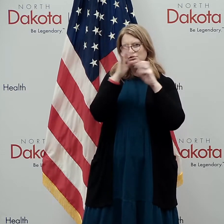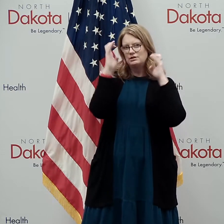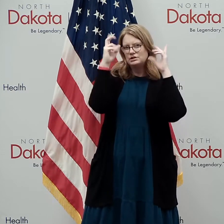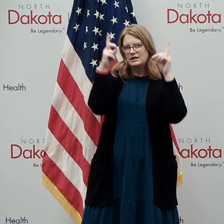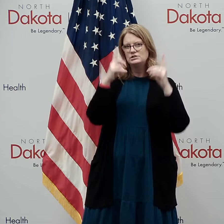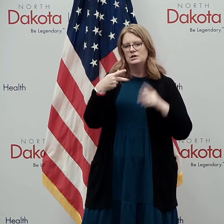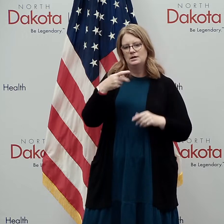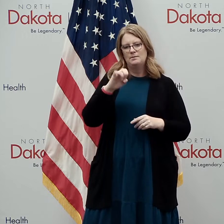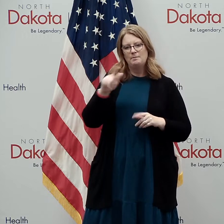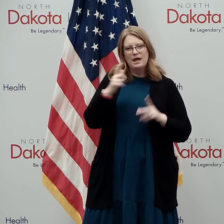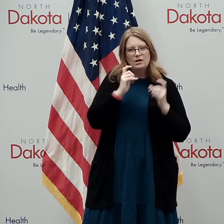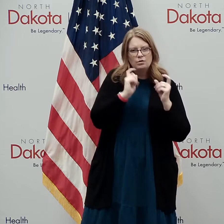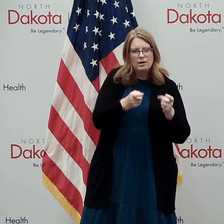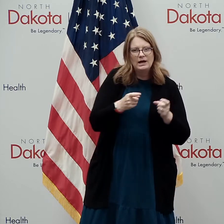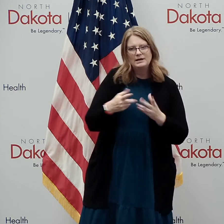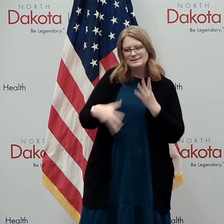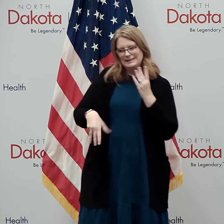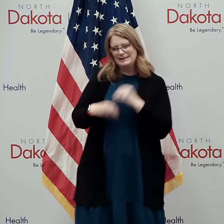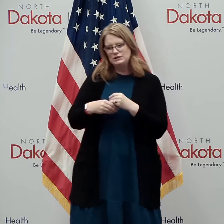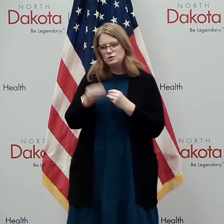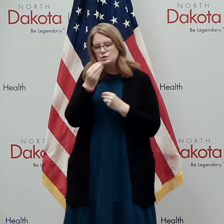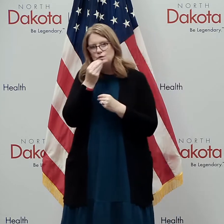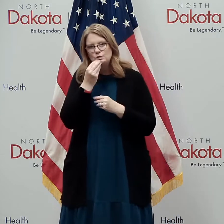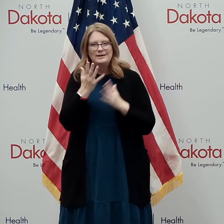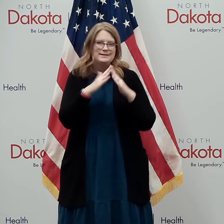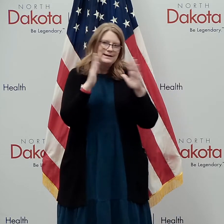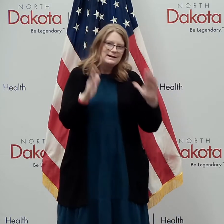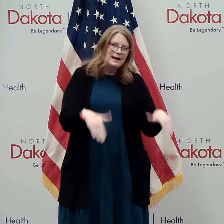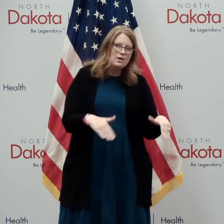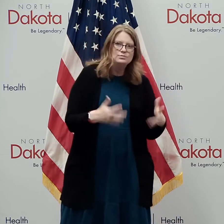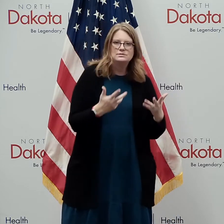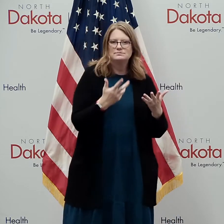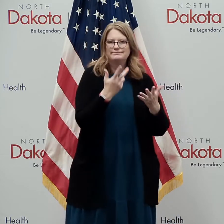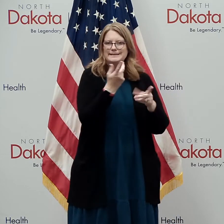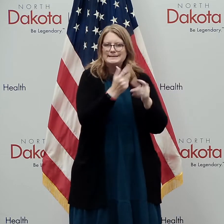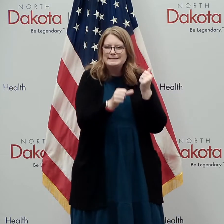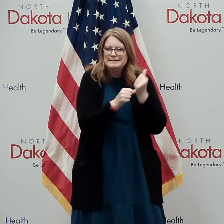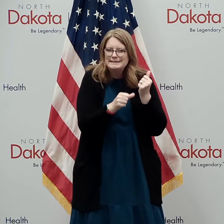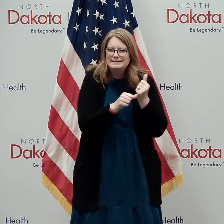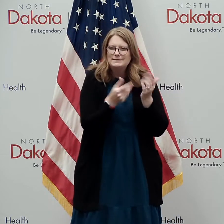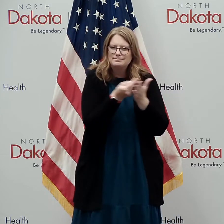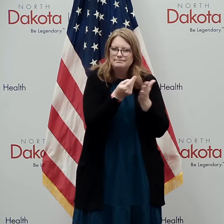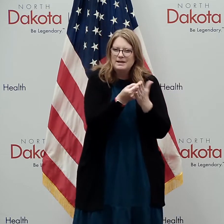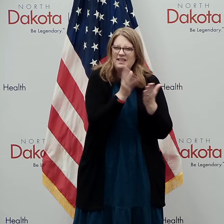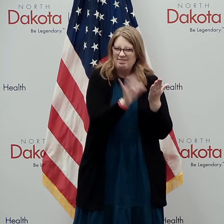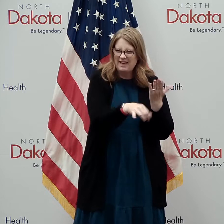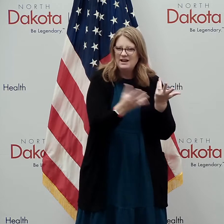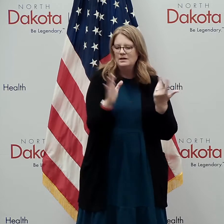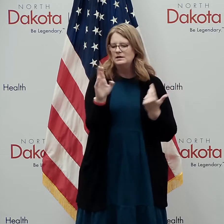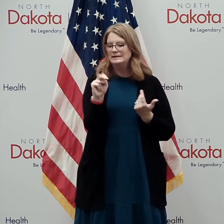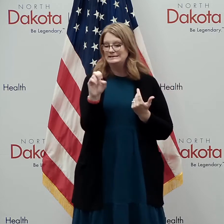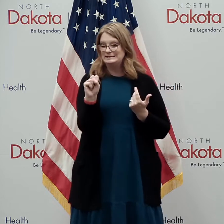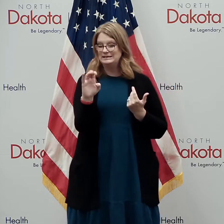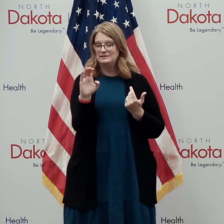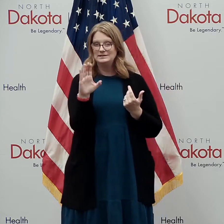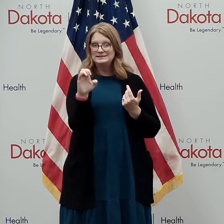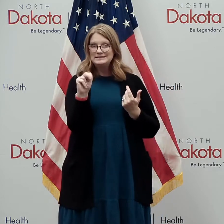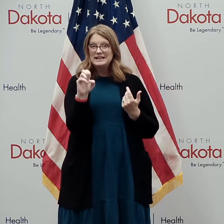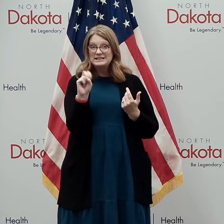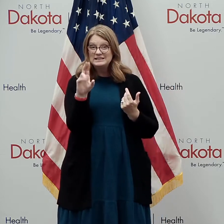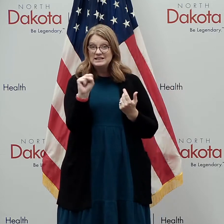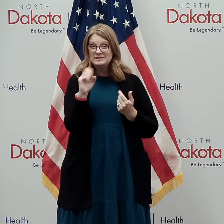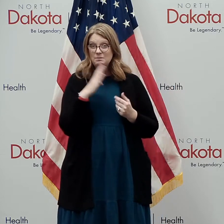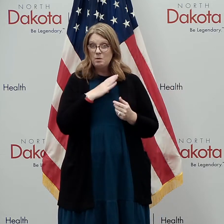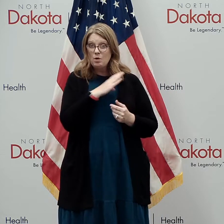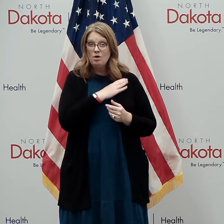Grants, supplemental nutrition, child care, housing assistance, and more all relate to this. And again, the Census Bureau data is not available to any